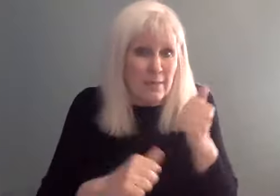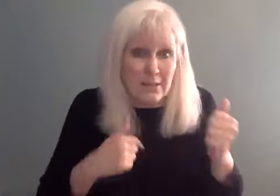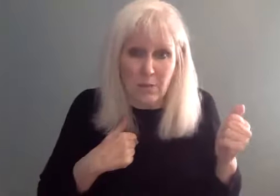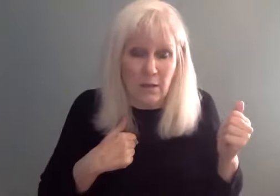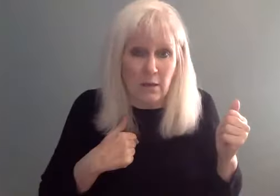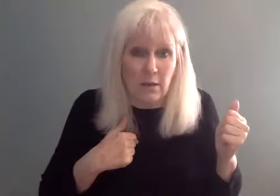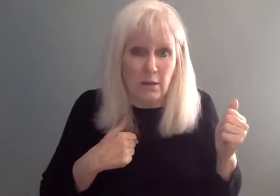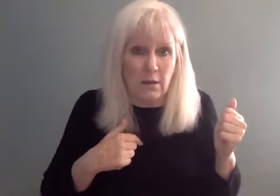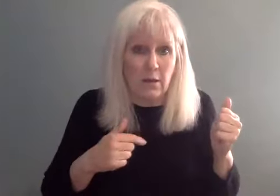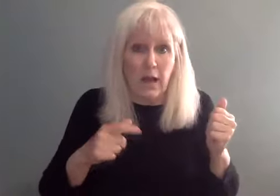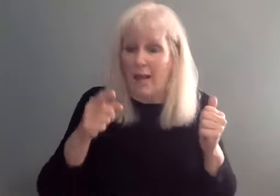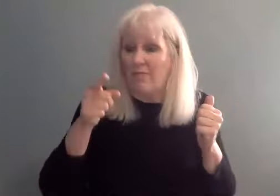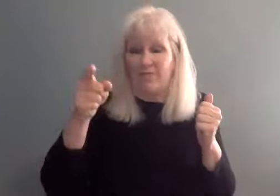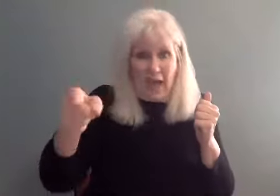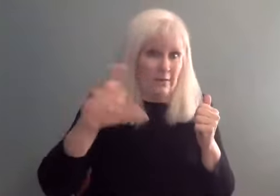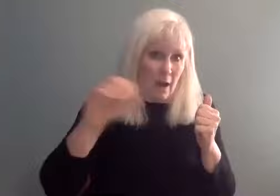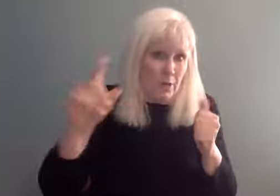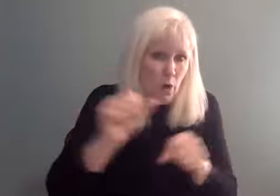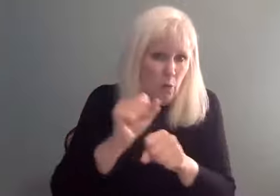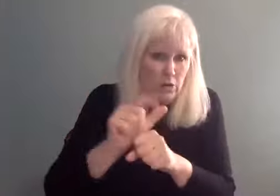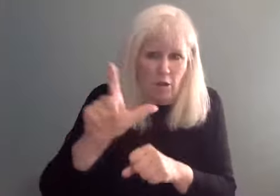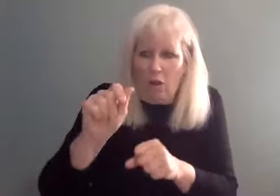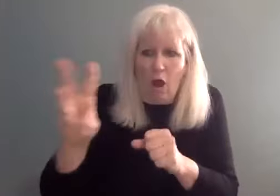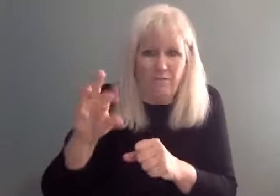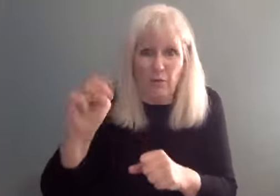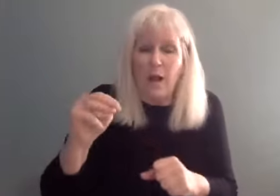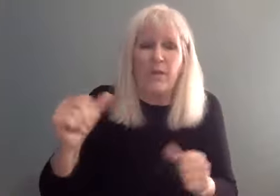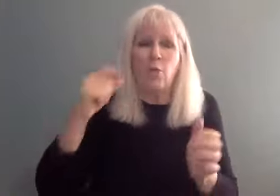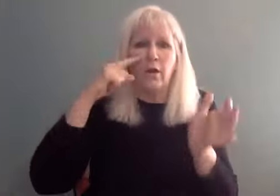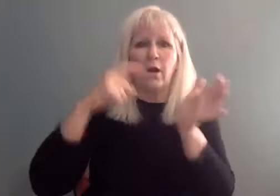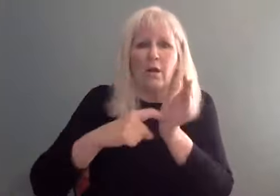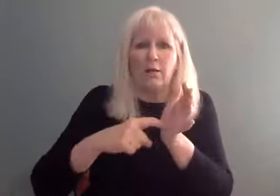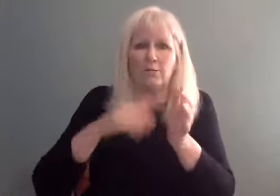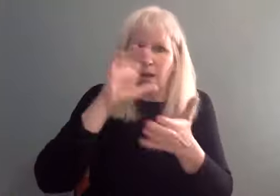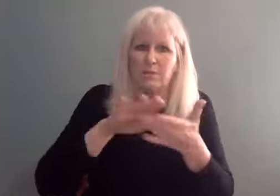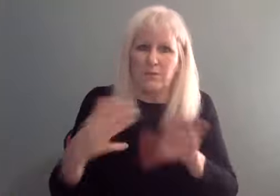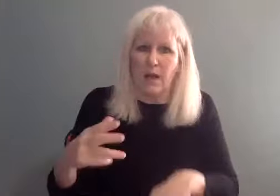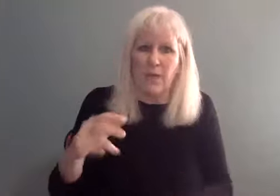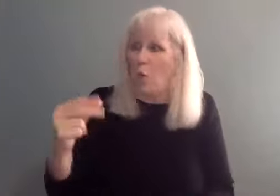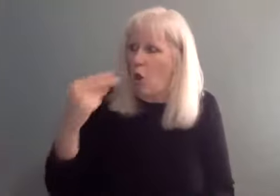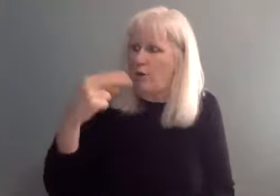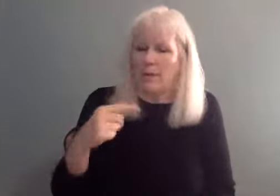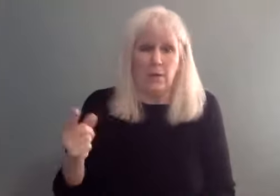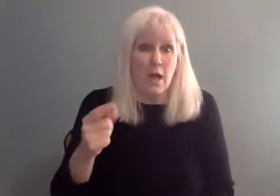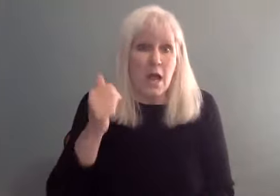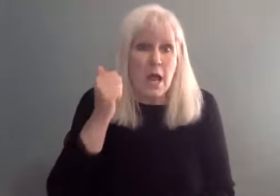that wouldn't acknowledge that my husband died, wouldn't look me in the eye, wouldn't do any of that. I woke up with them every morning with my heart